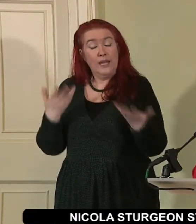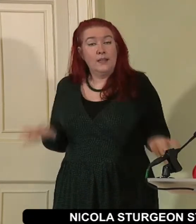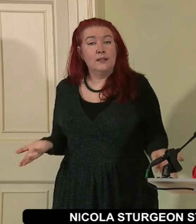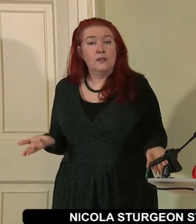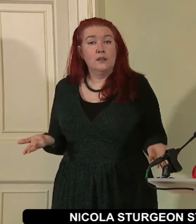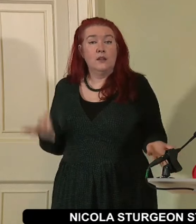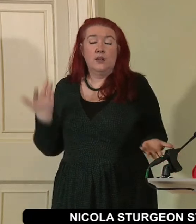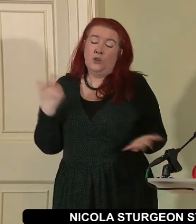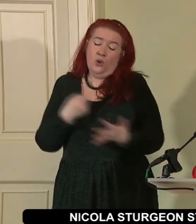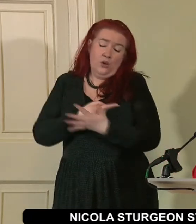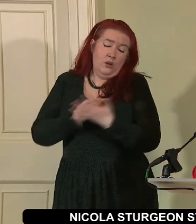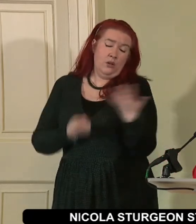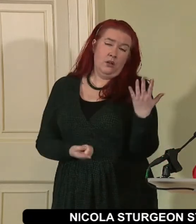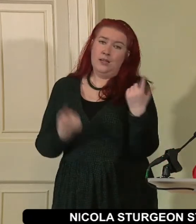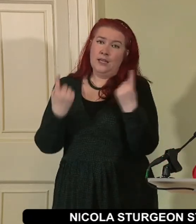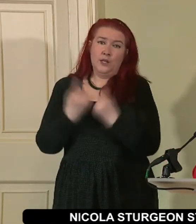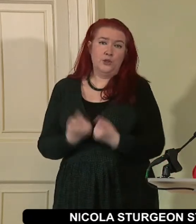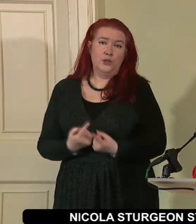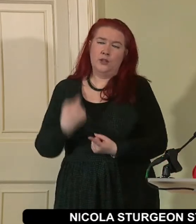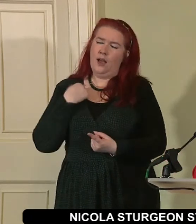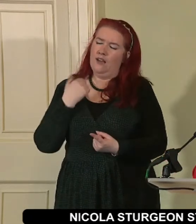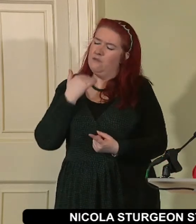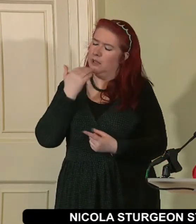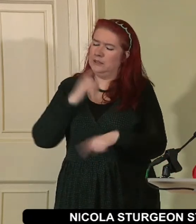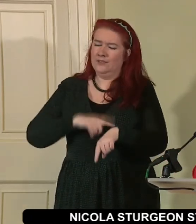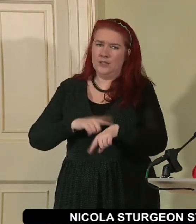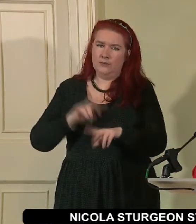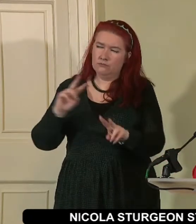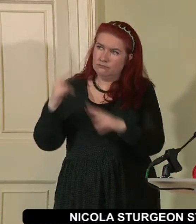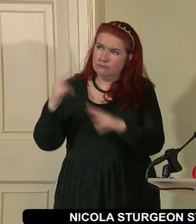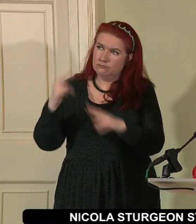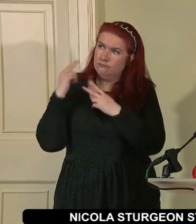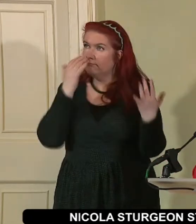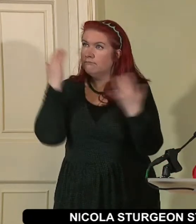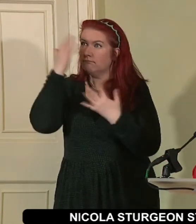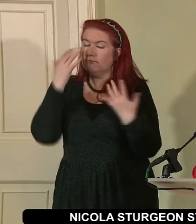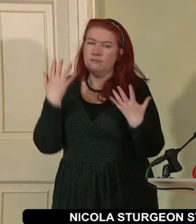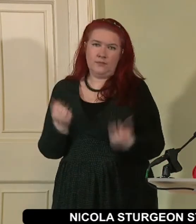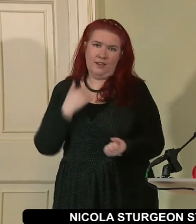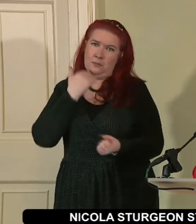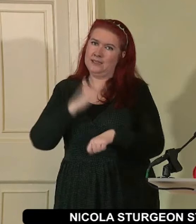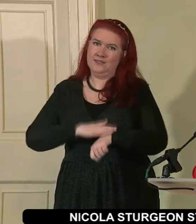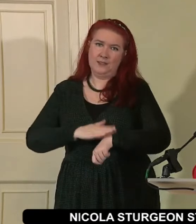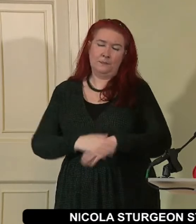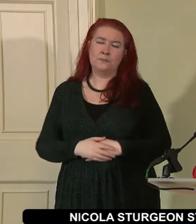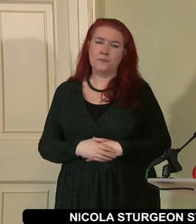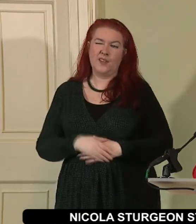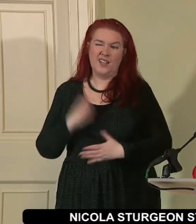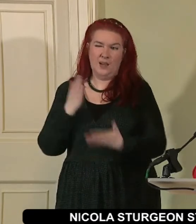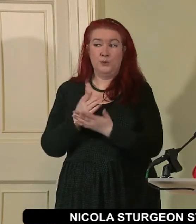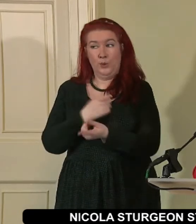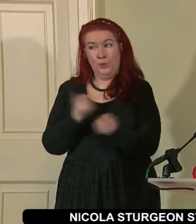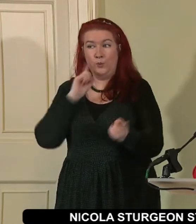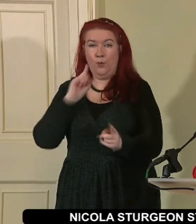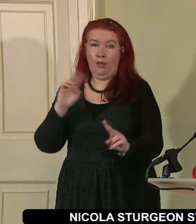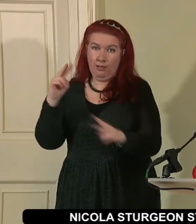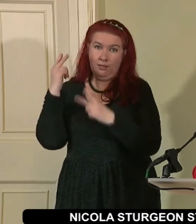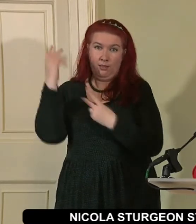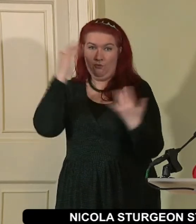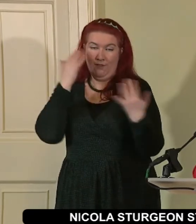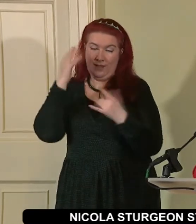on a whole range of these things, I'll have plenty of time to reflect at greater length, and I'm pretty certain all of you will reflect at